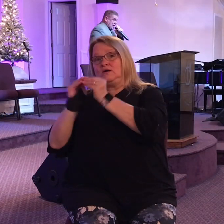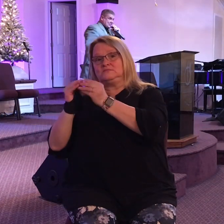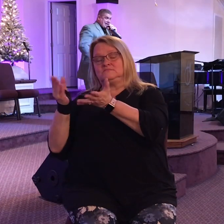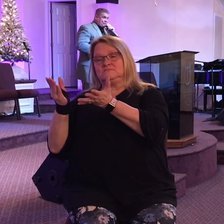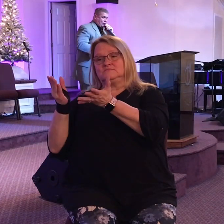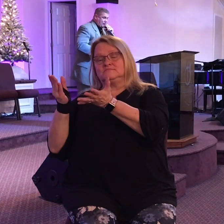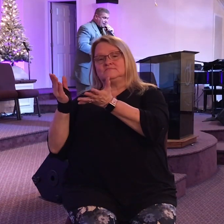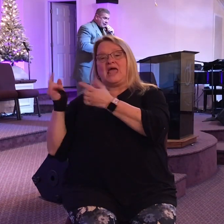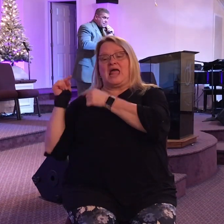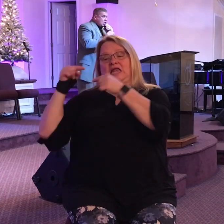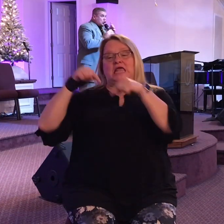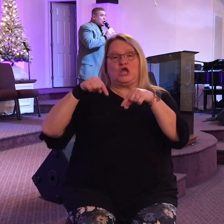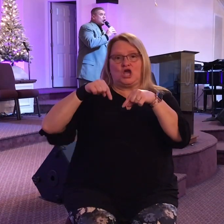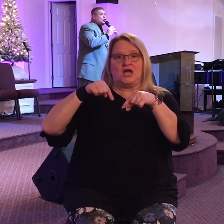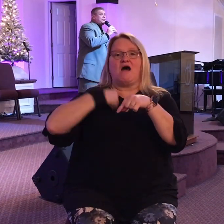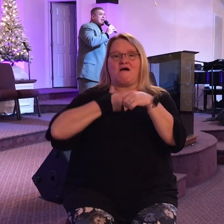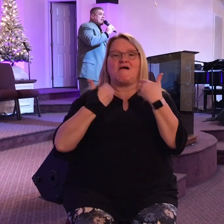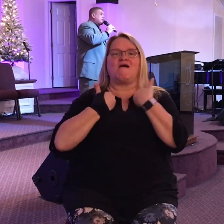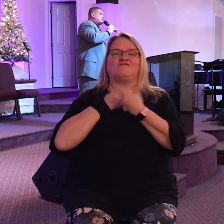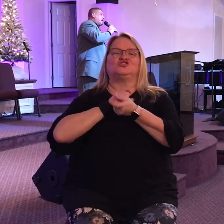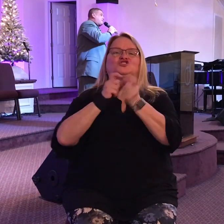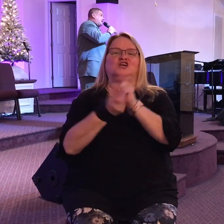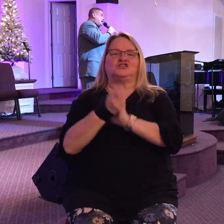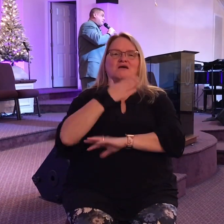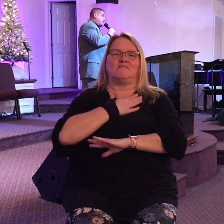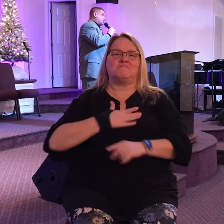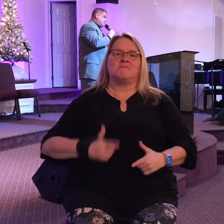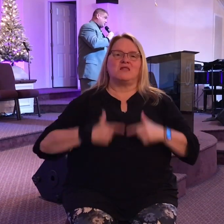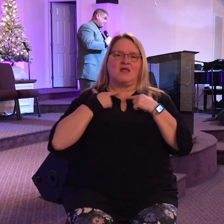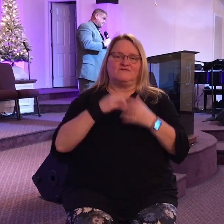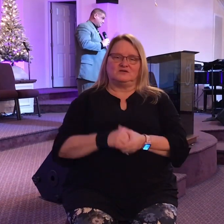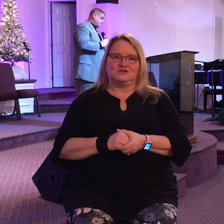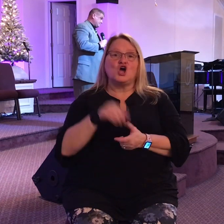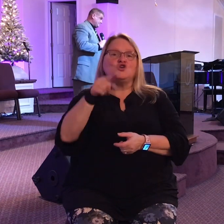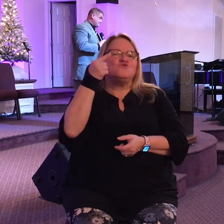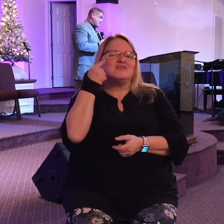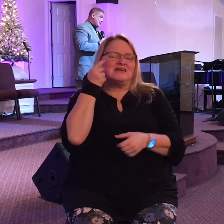life. And thank his name for it. Amen. You think it's tough dealing with Bishop Mitchell.